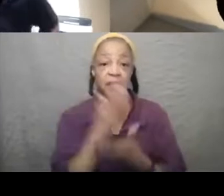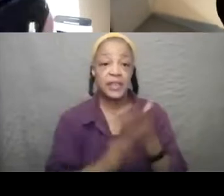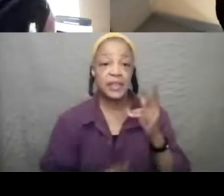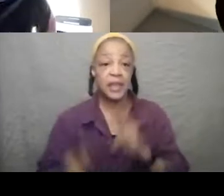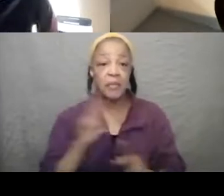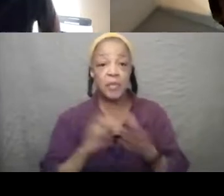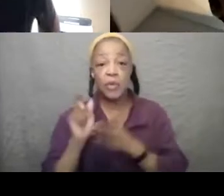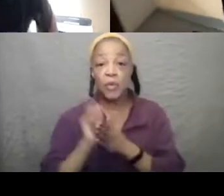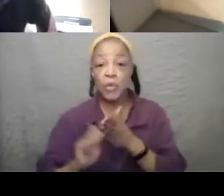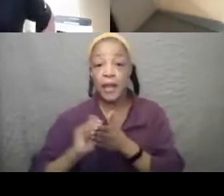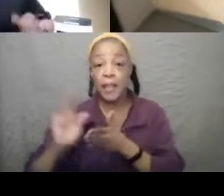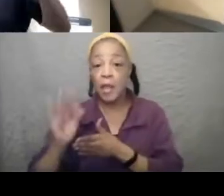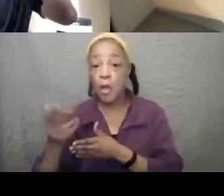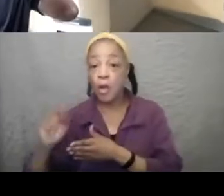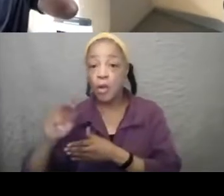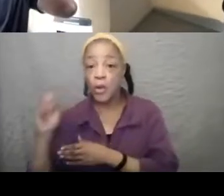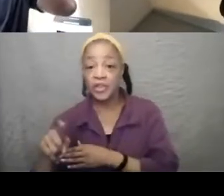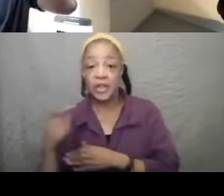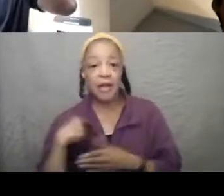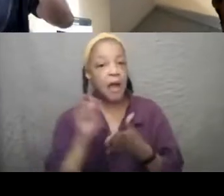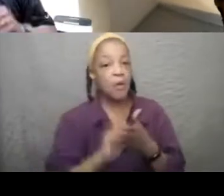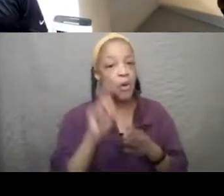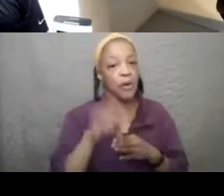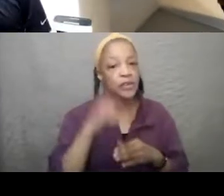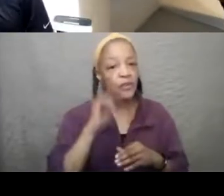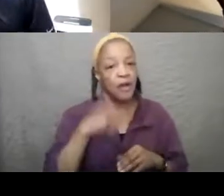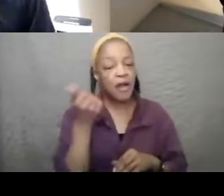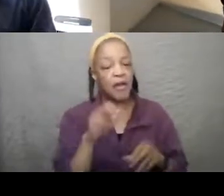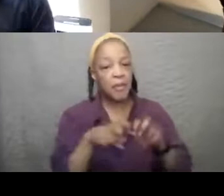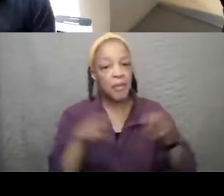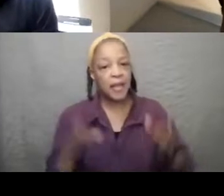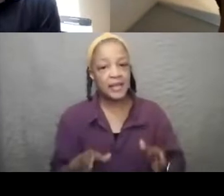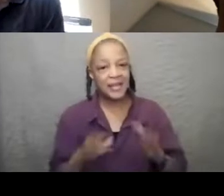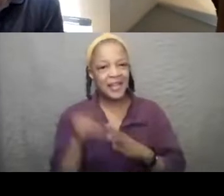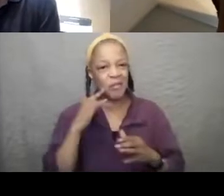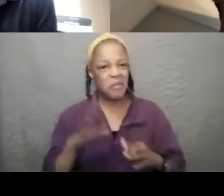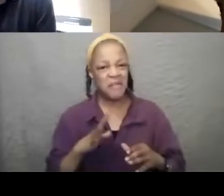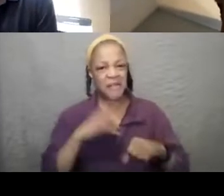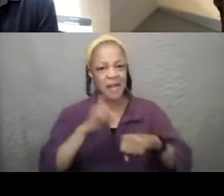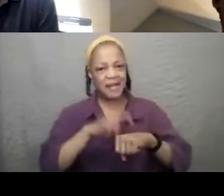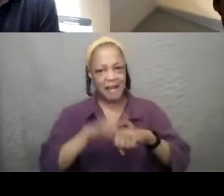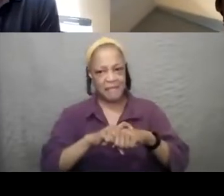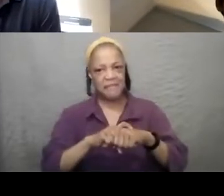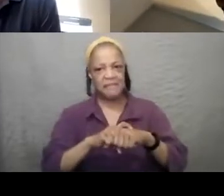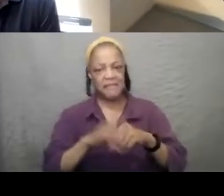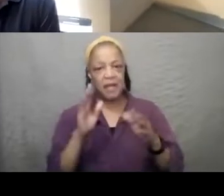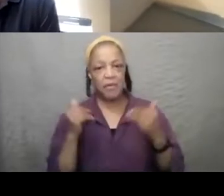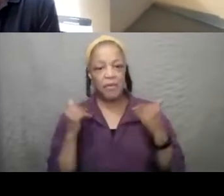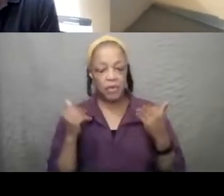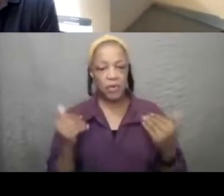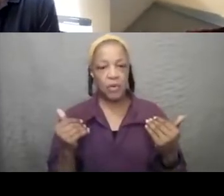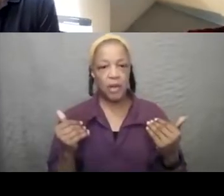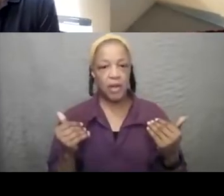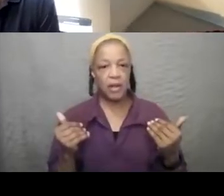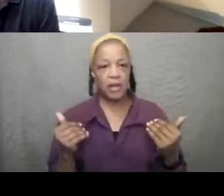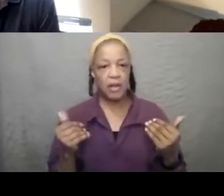own. I drafted others. And I think we're going to be fine on time here. So I'll go ahead